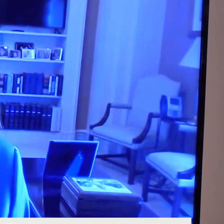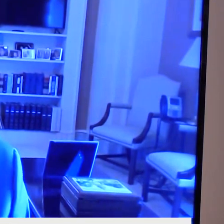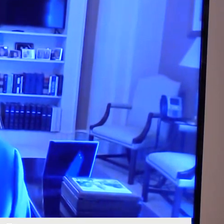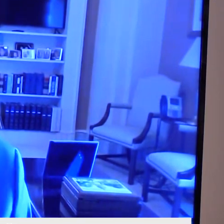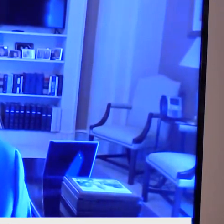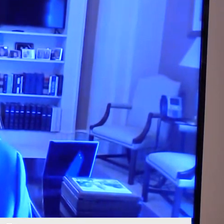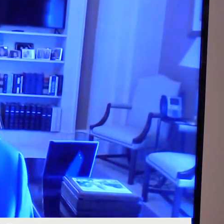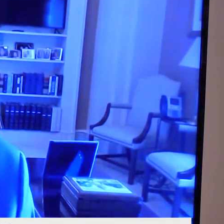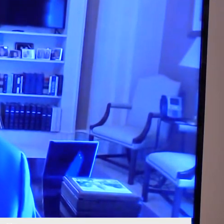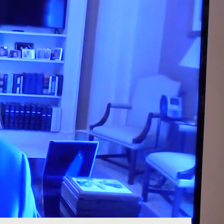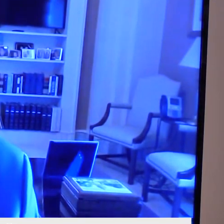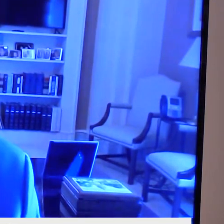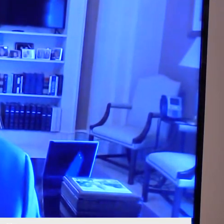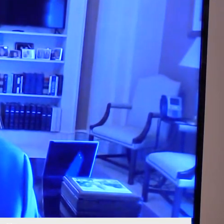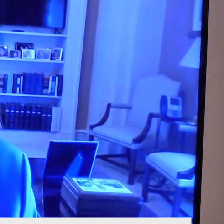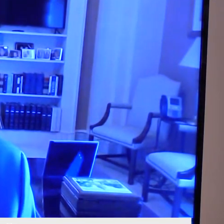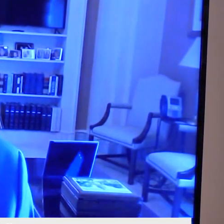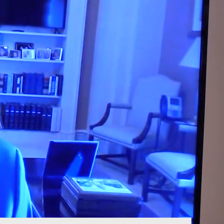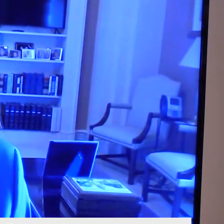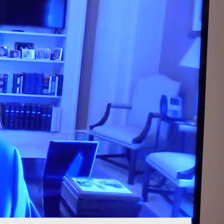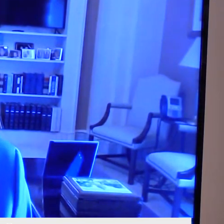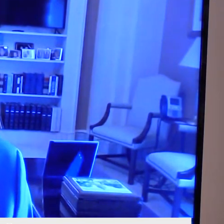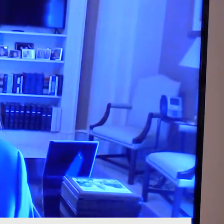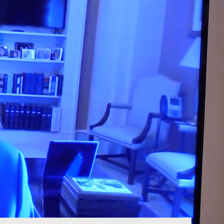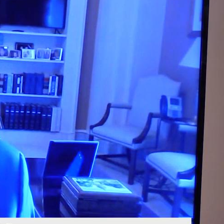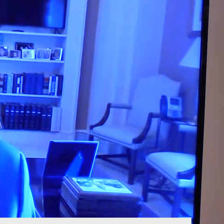of the things we're doing, and we're voting on it right now,